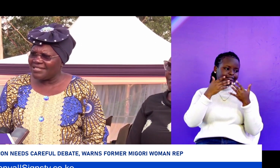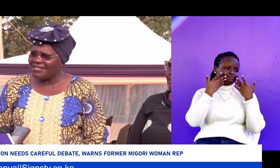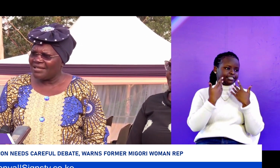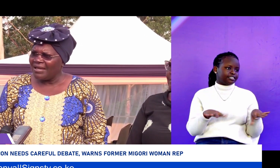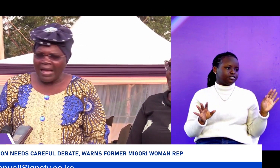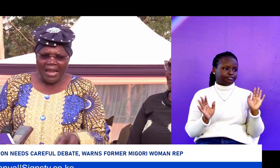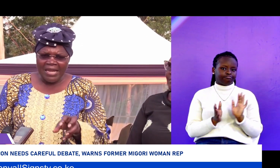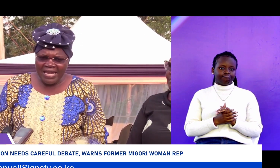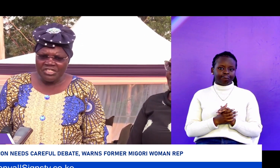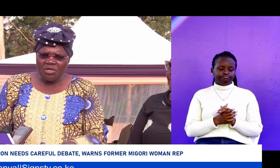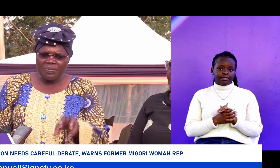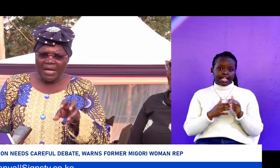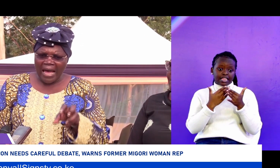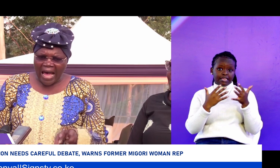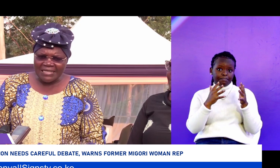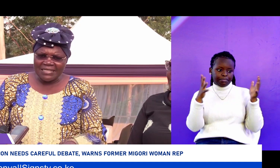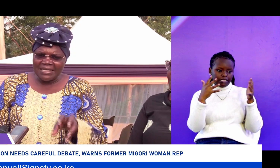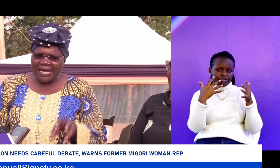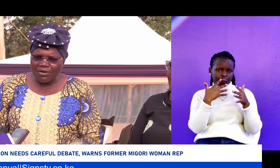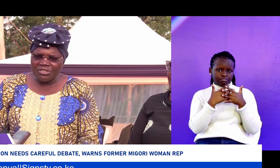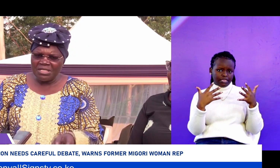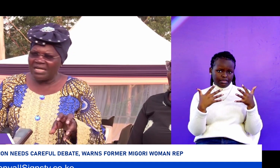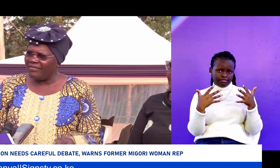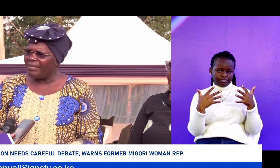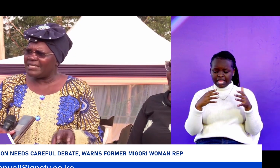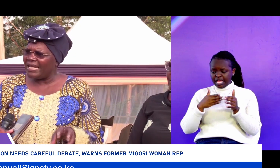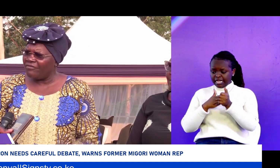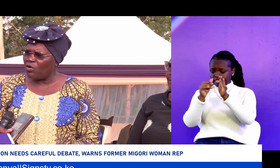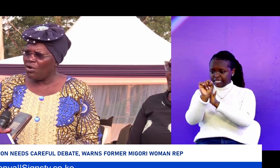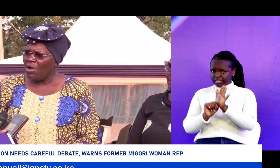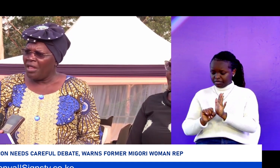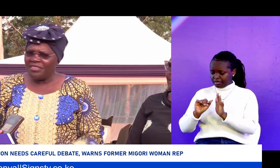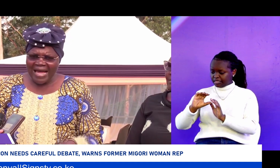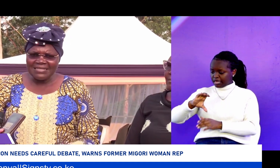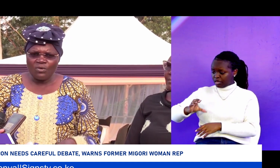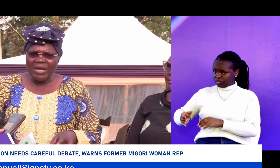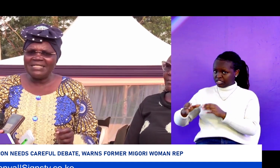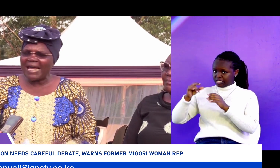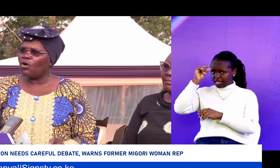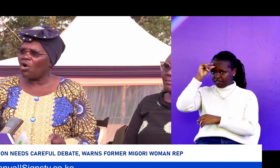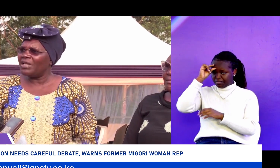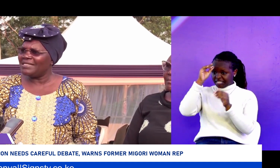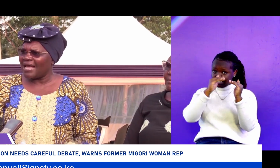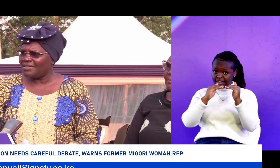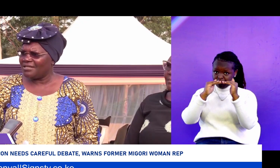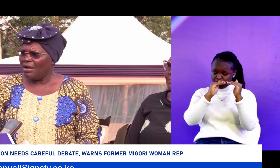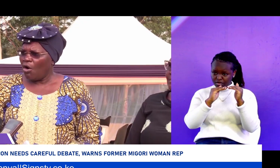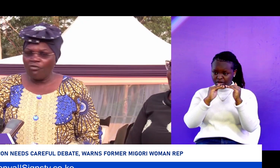is leadership at the county government level that will take cognizance of